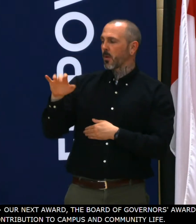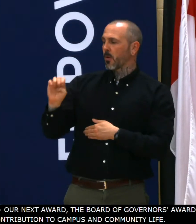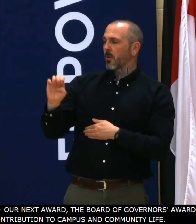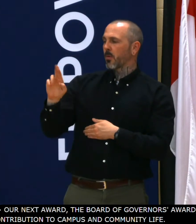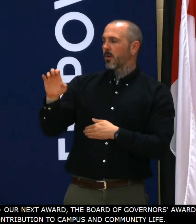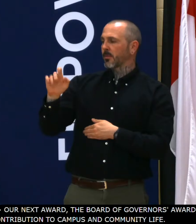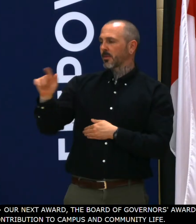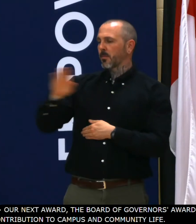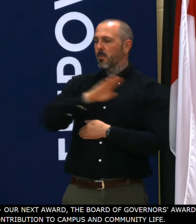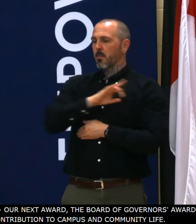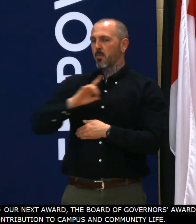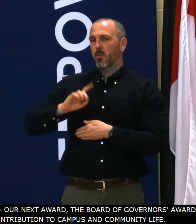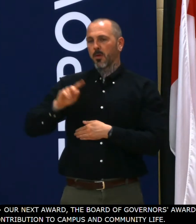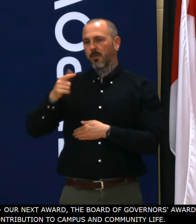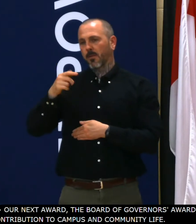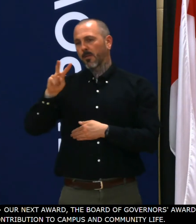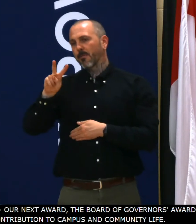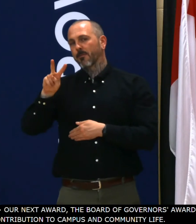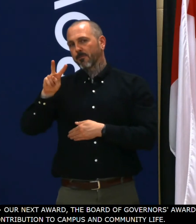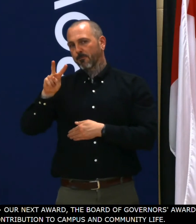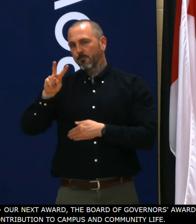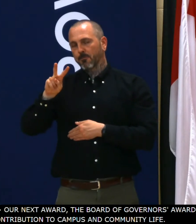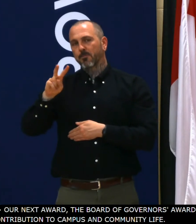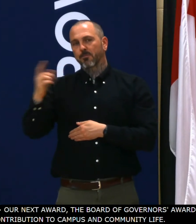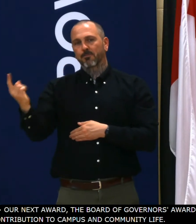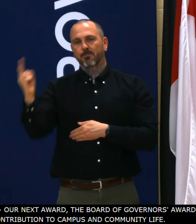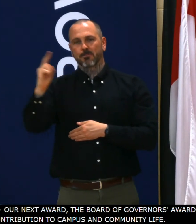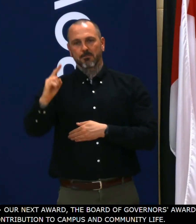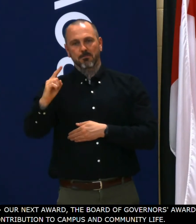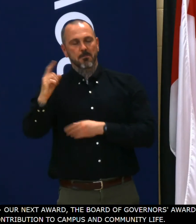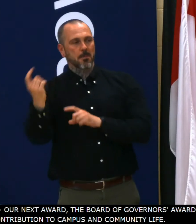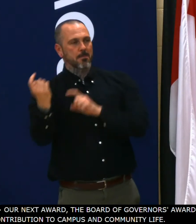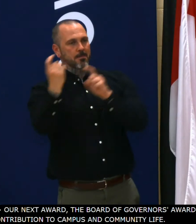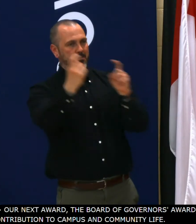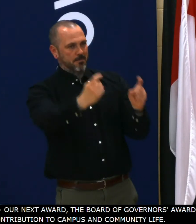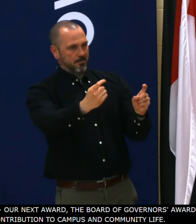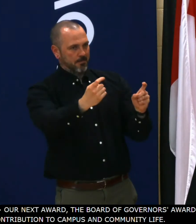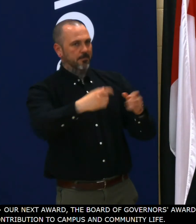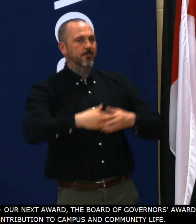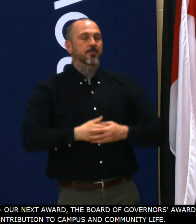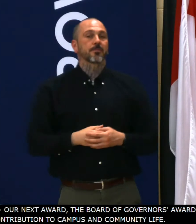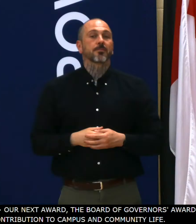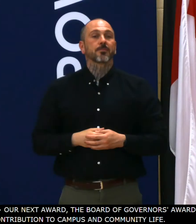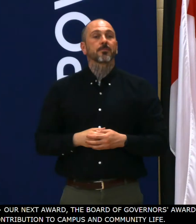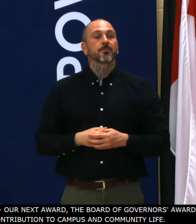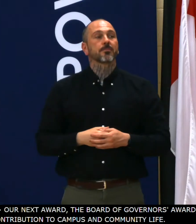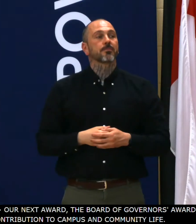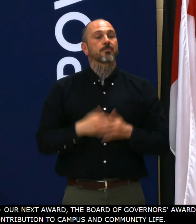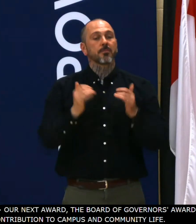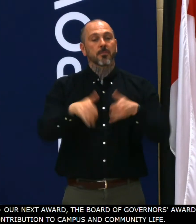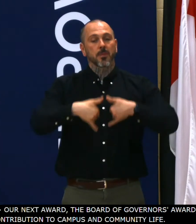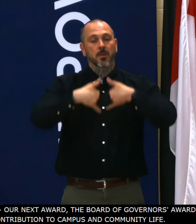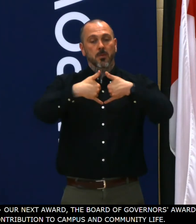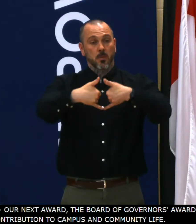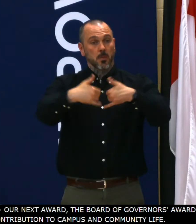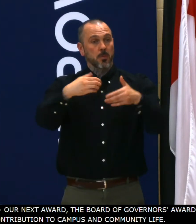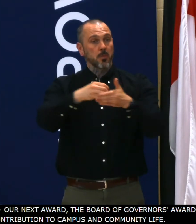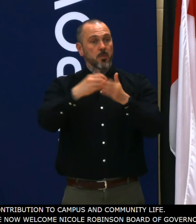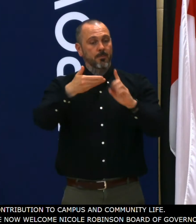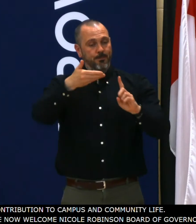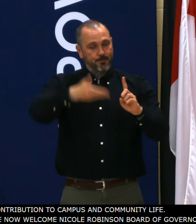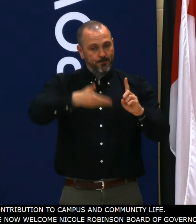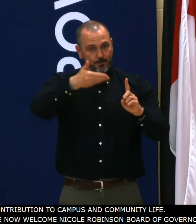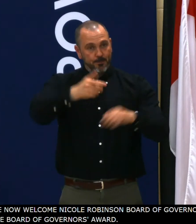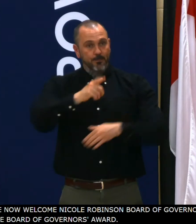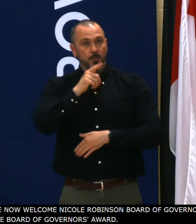member, to the front of the stage to present the Board of Governors Award. This is awarded to a graduating student of